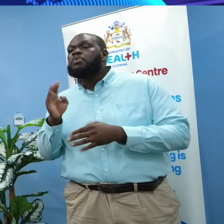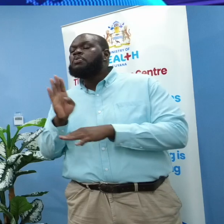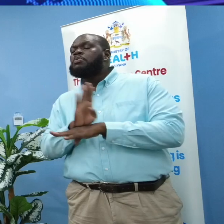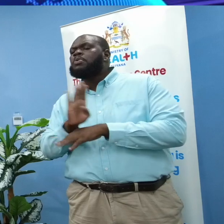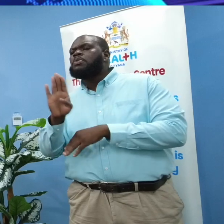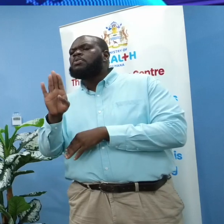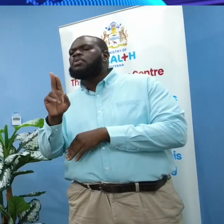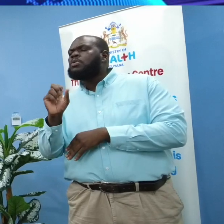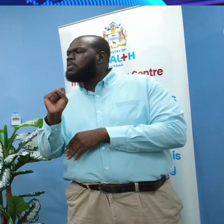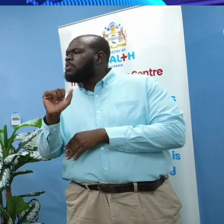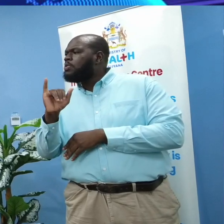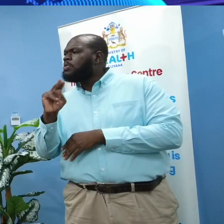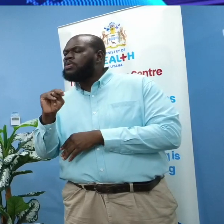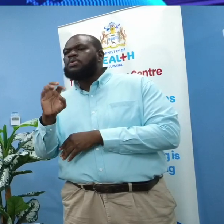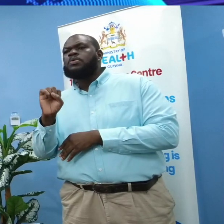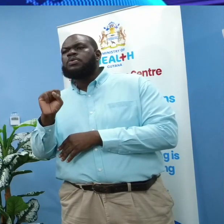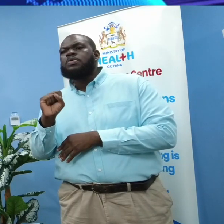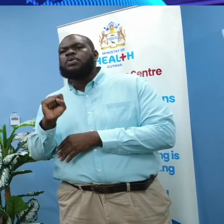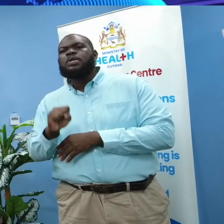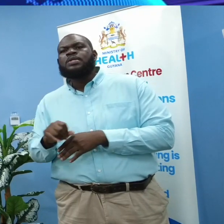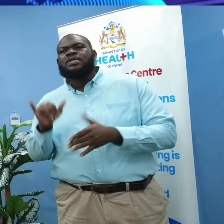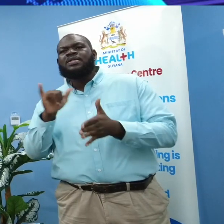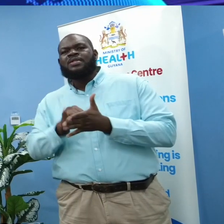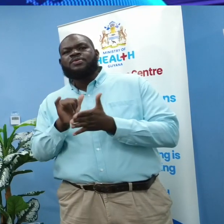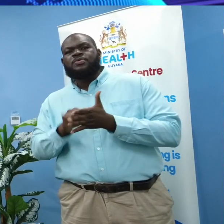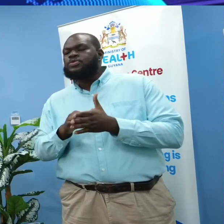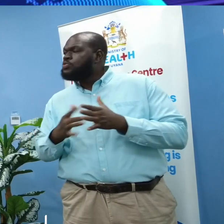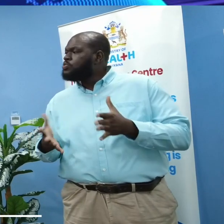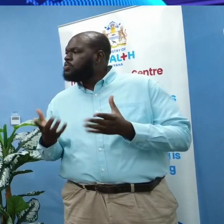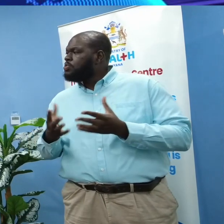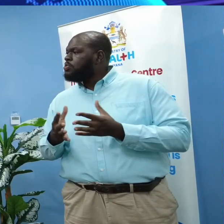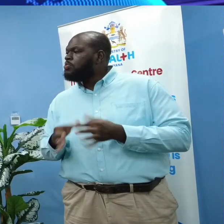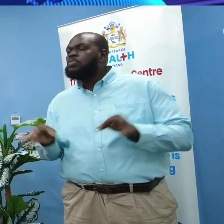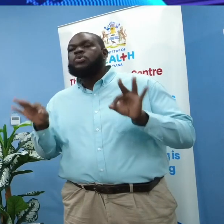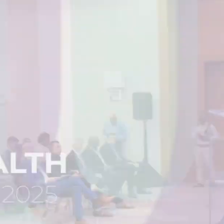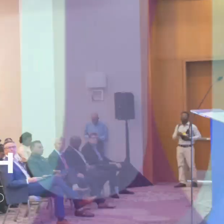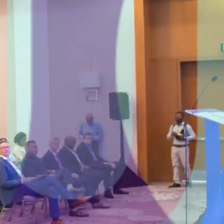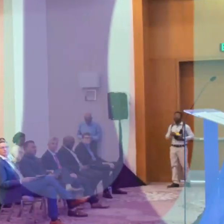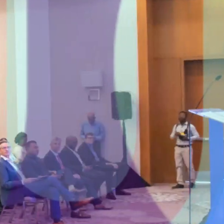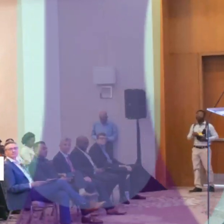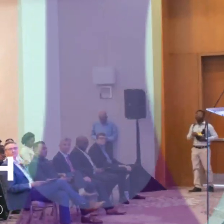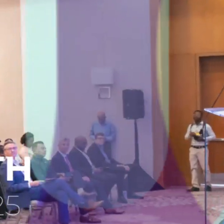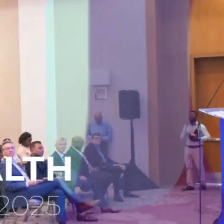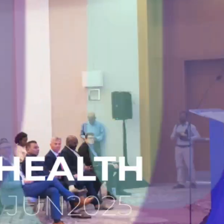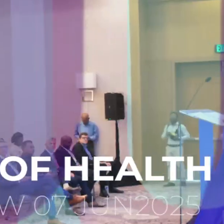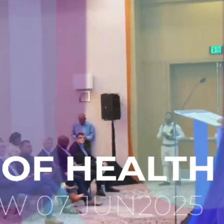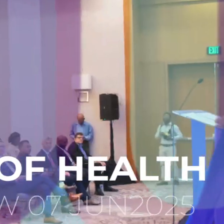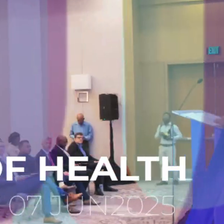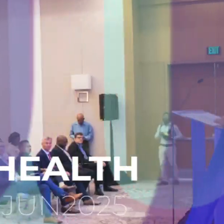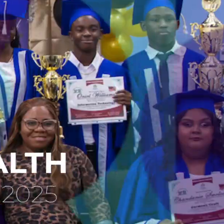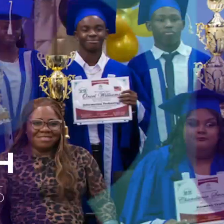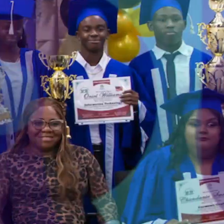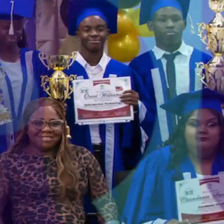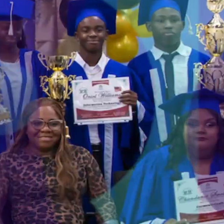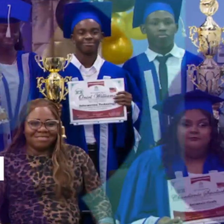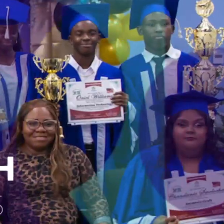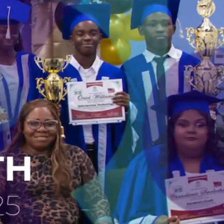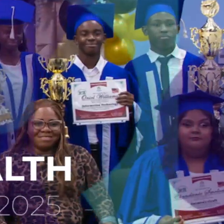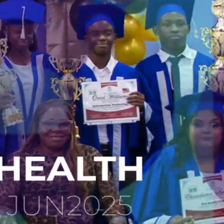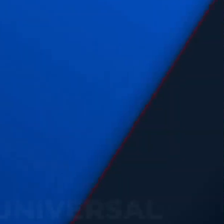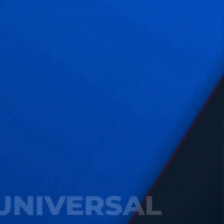And I think that is what is so important with programs like this. Thank you for joining our weekend review.